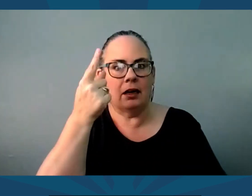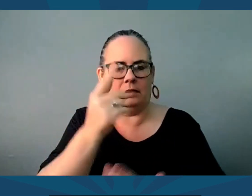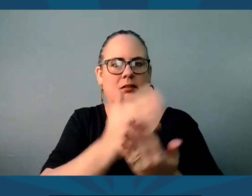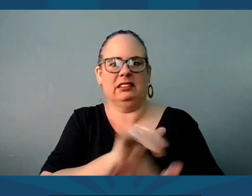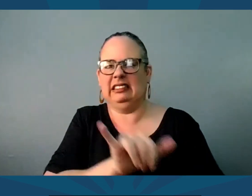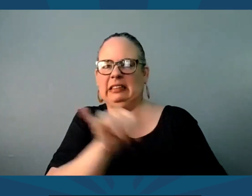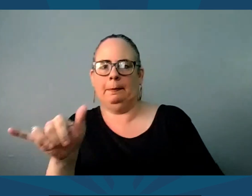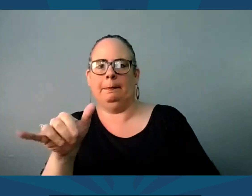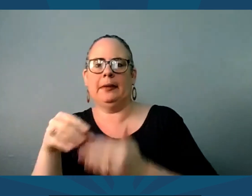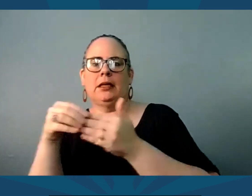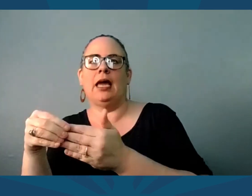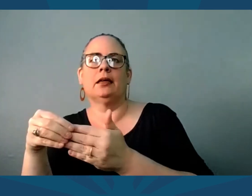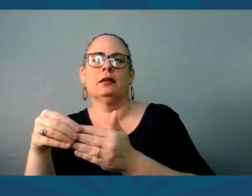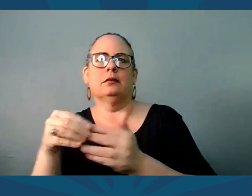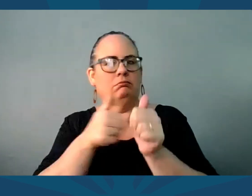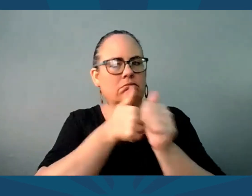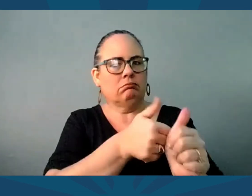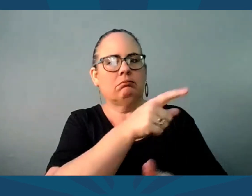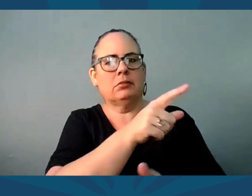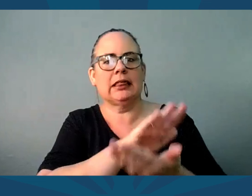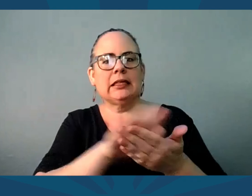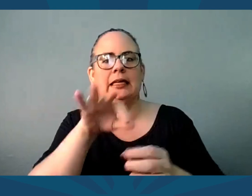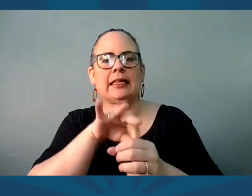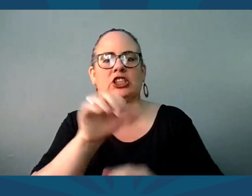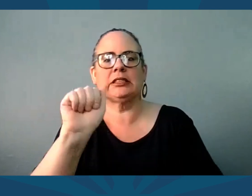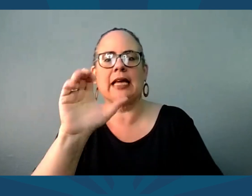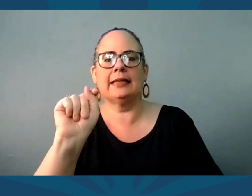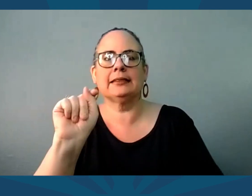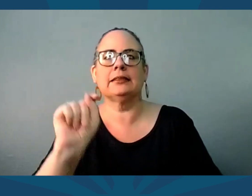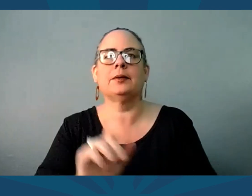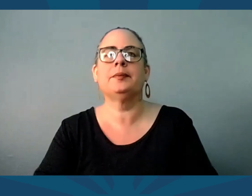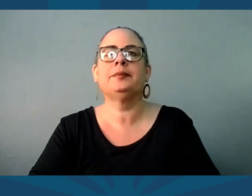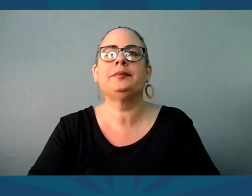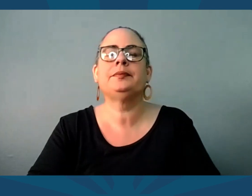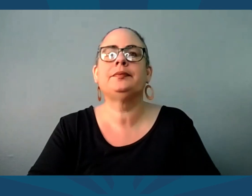in this guide, per the Clean Elections Act.